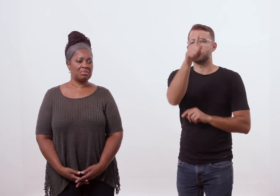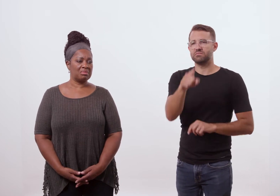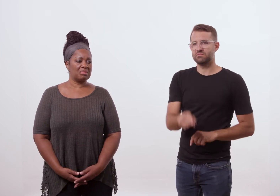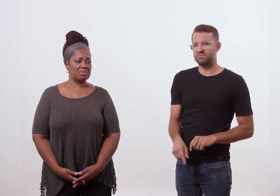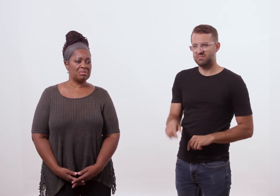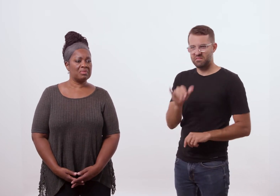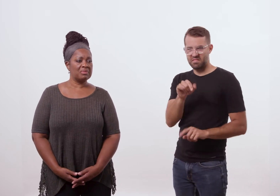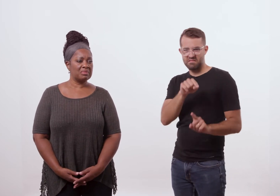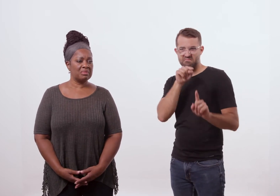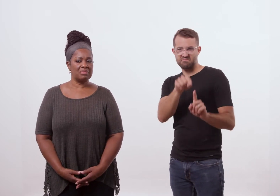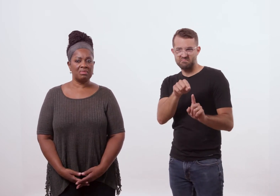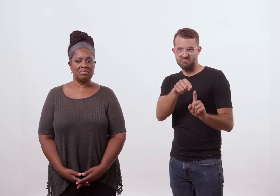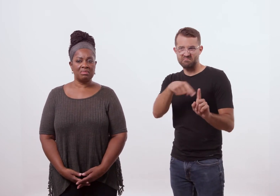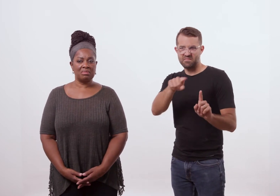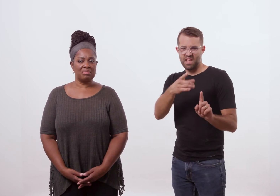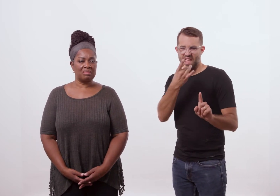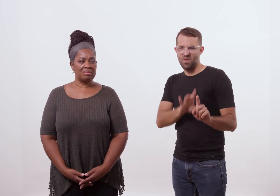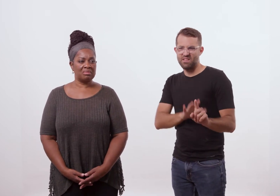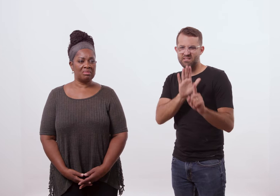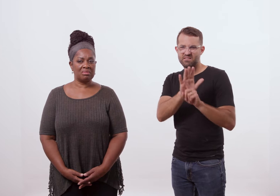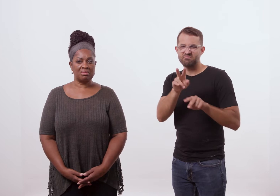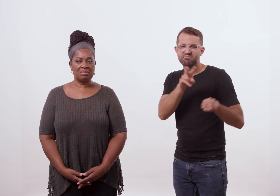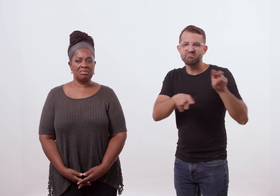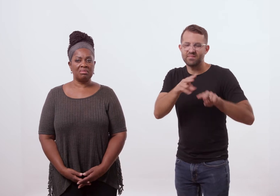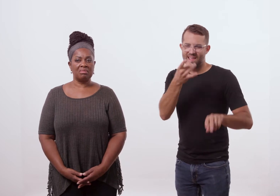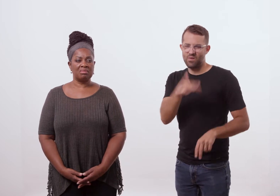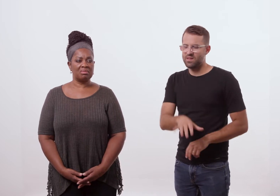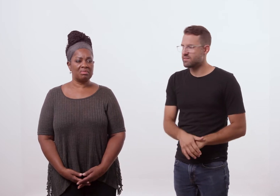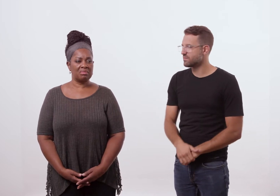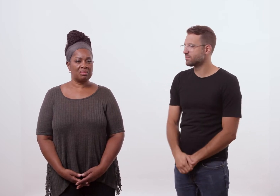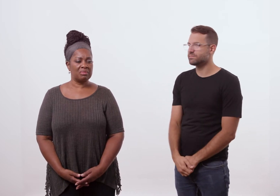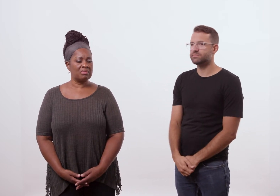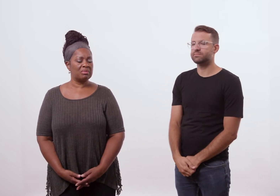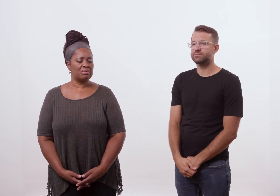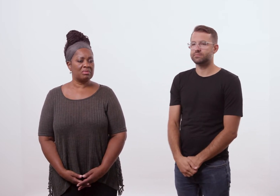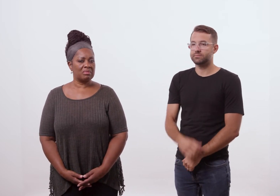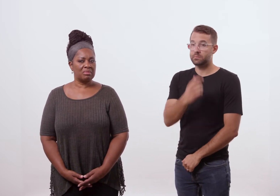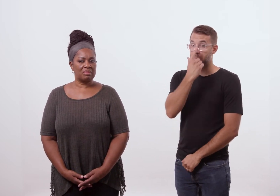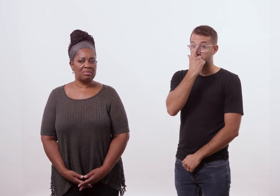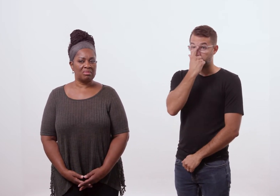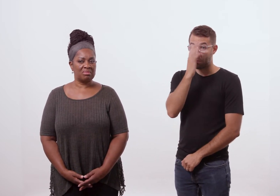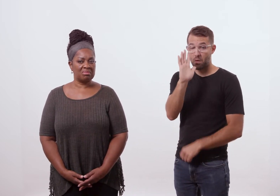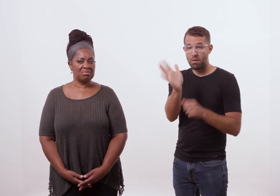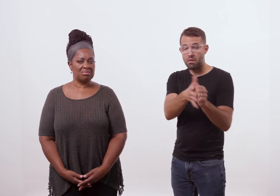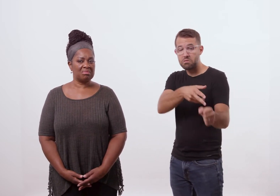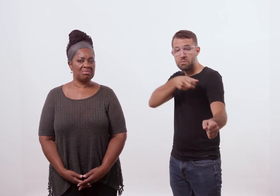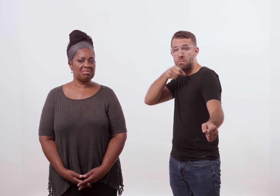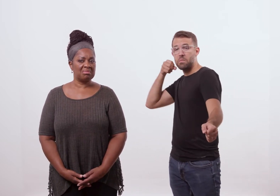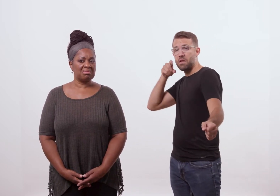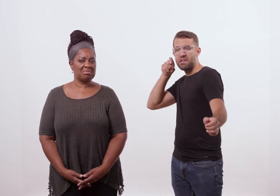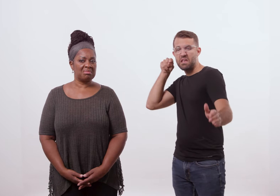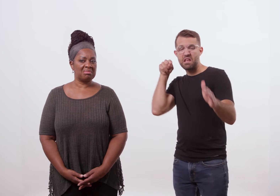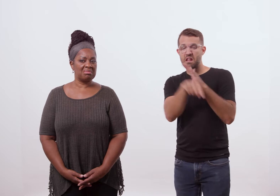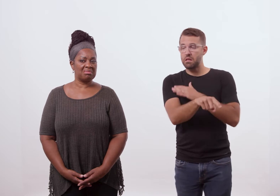eyes. Faster! How dare you give up the chase? That one? Shall I pick him off?